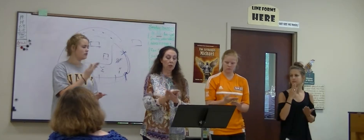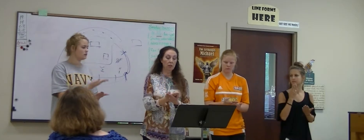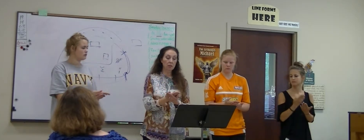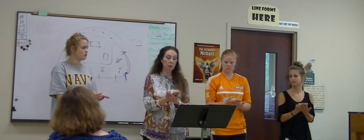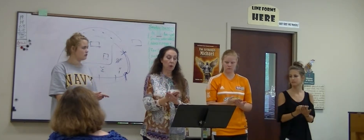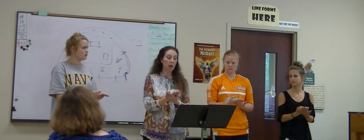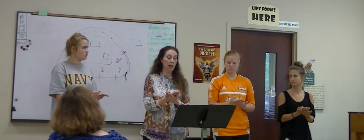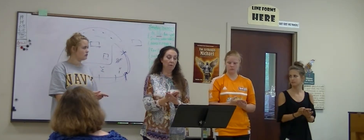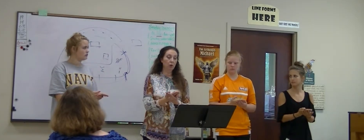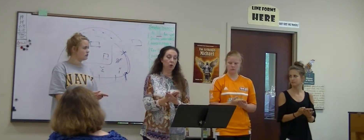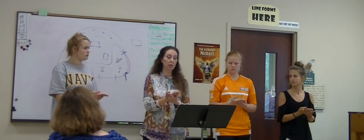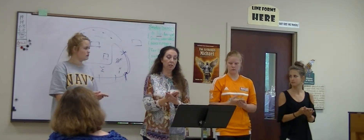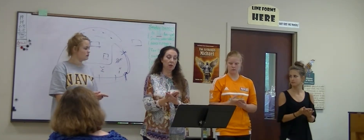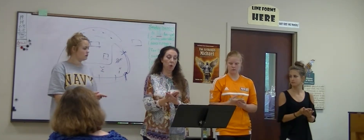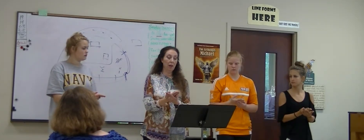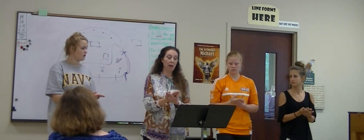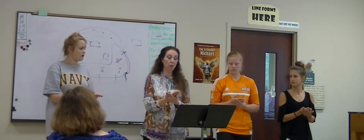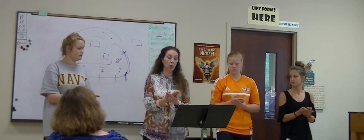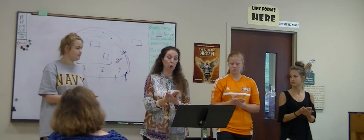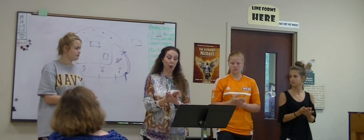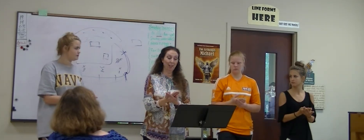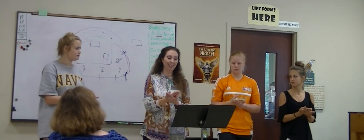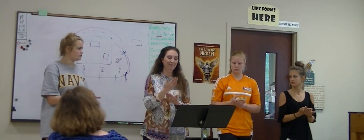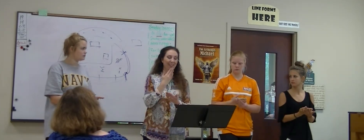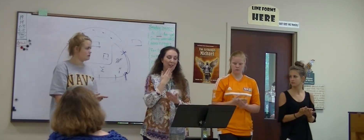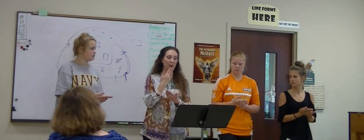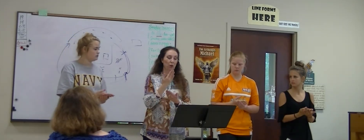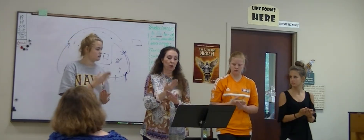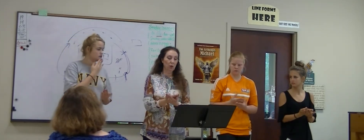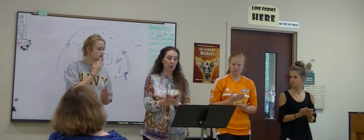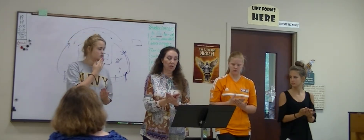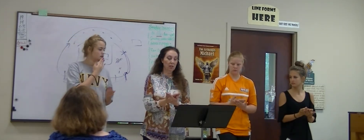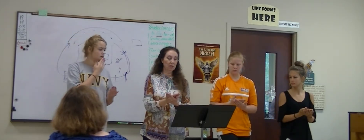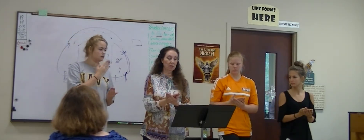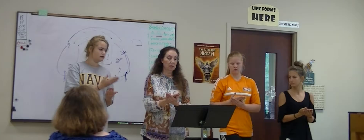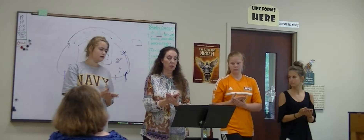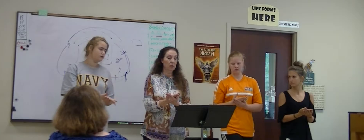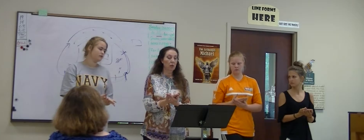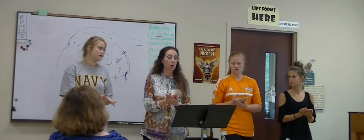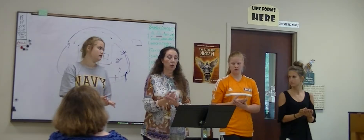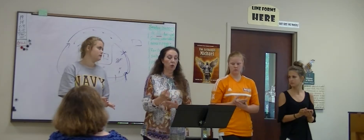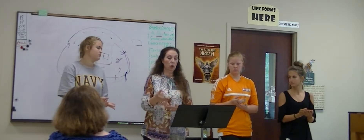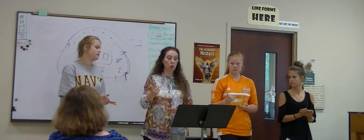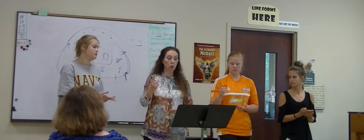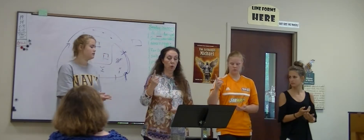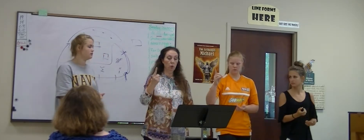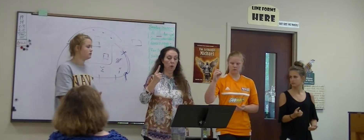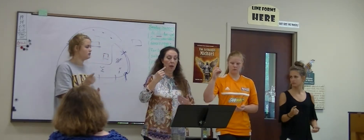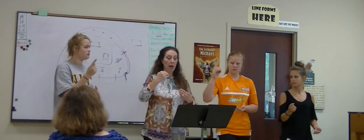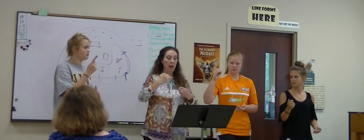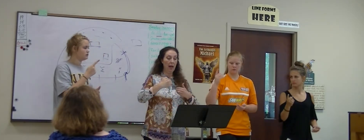Goodness, we don't have goodness, all we have is good. Goodness, you